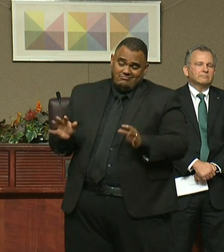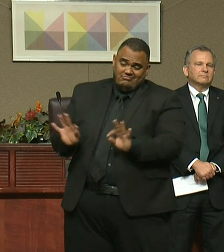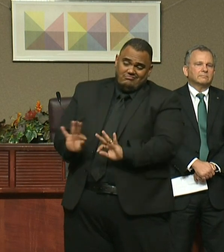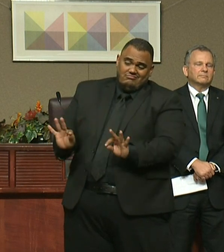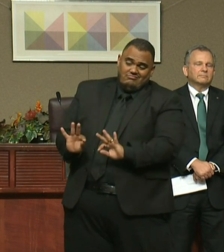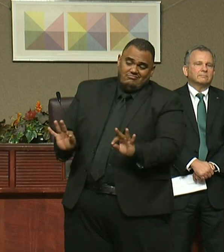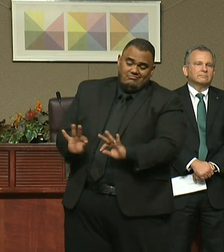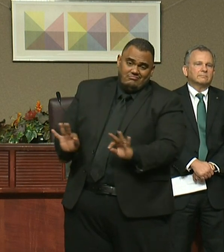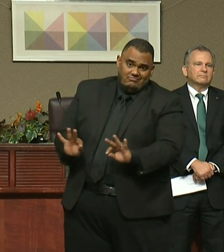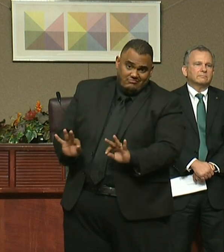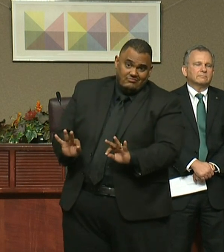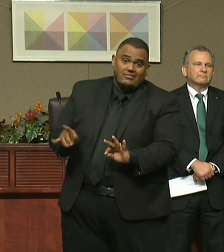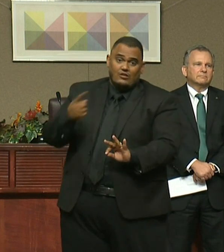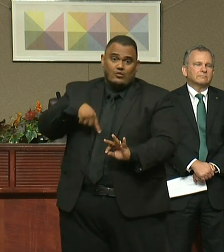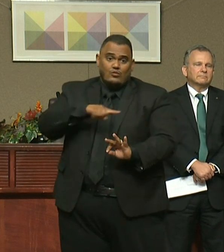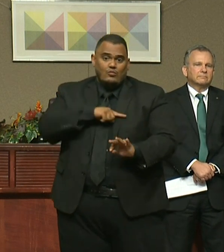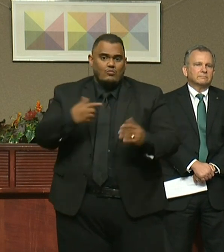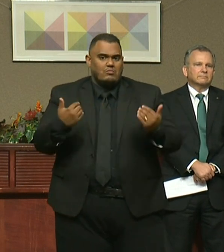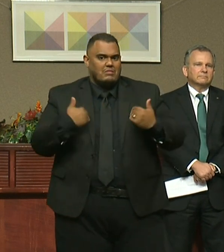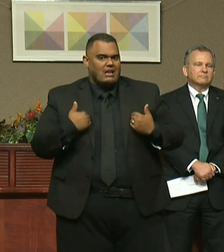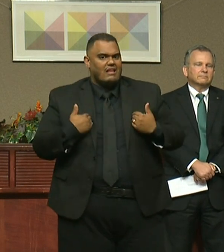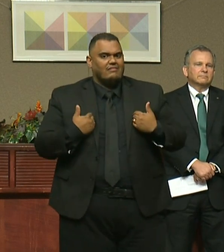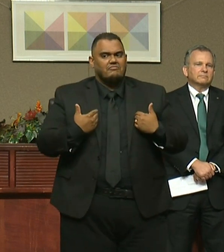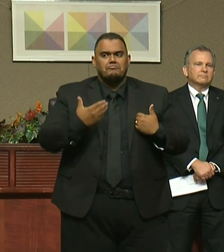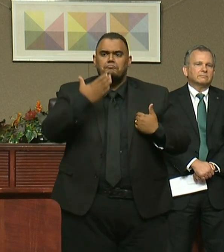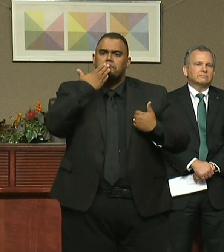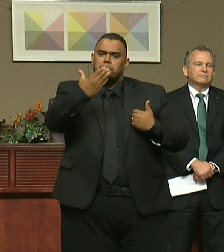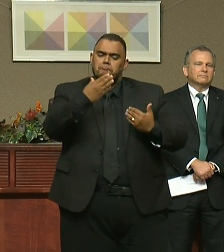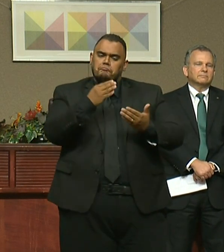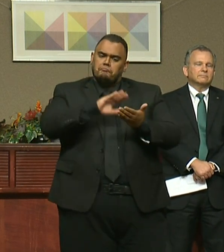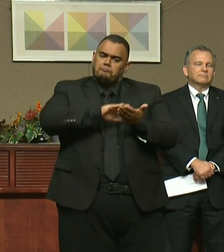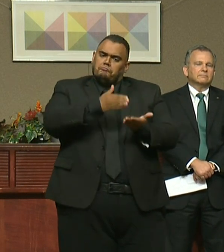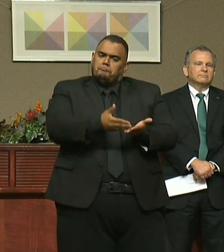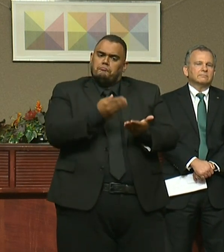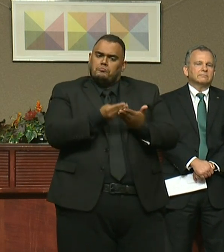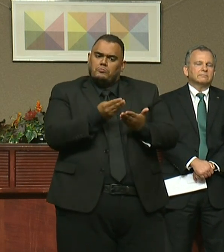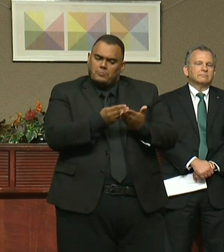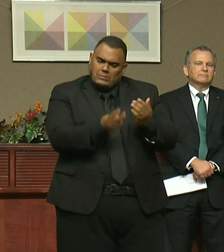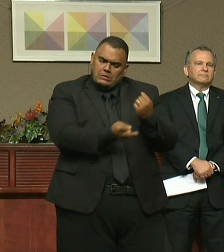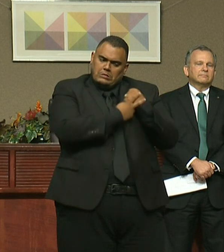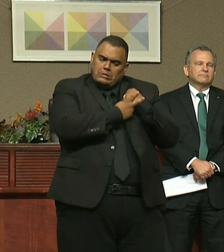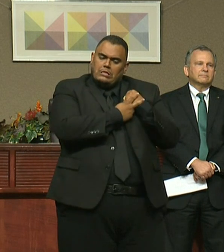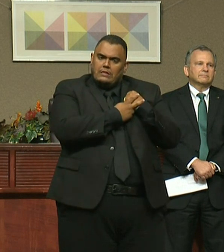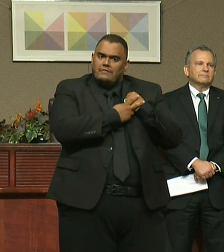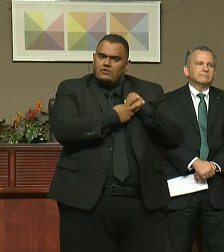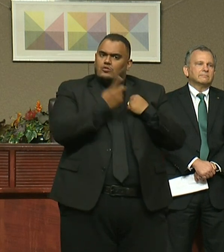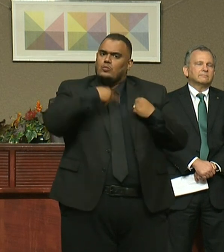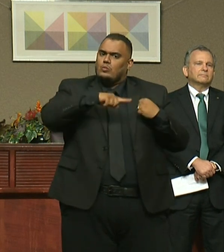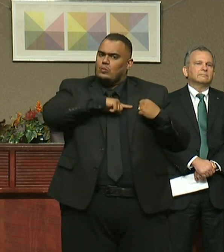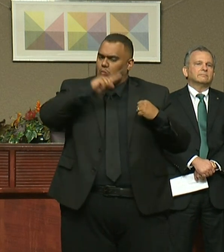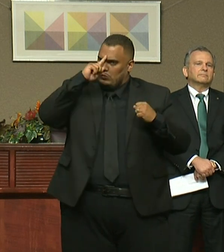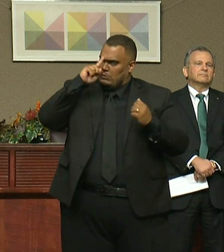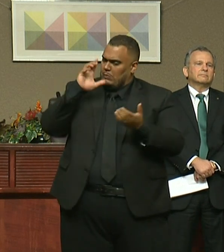do have healthy reserves, and we believe that from January to